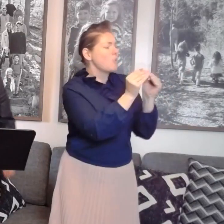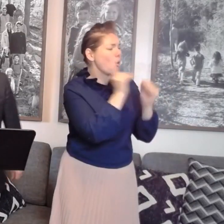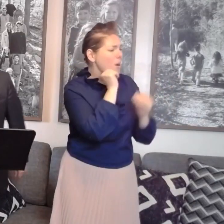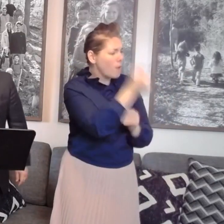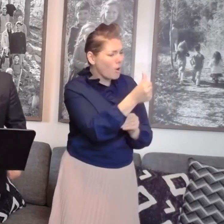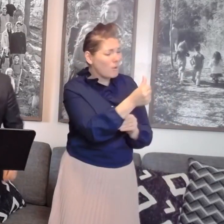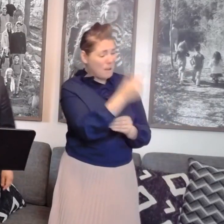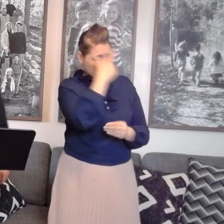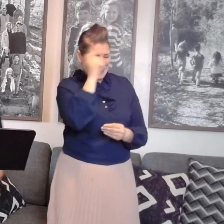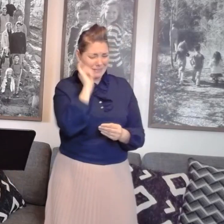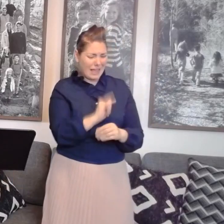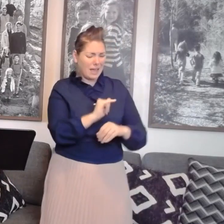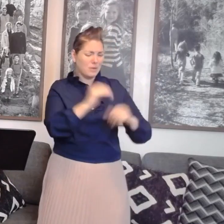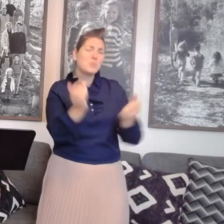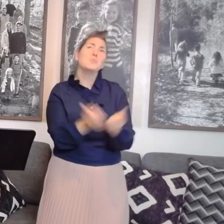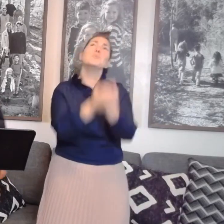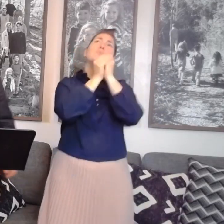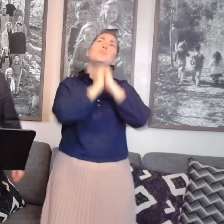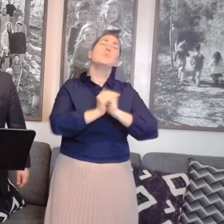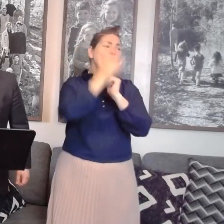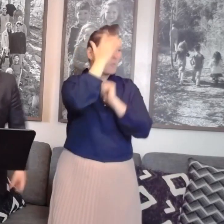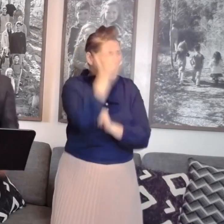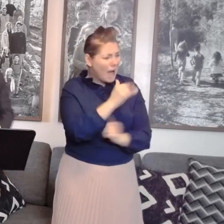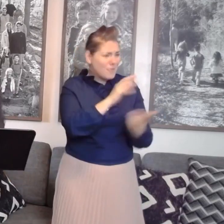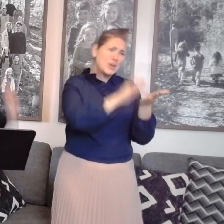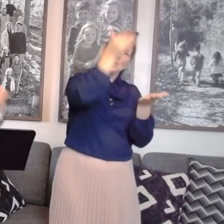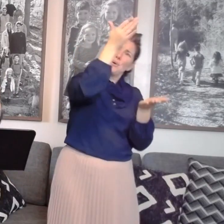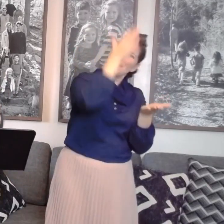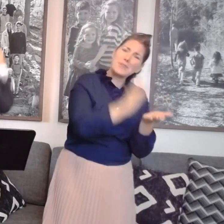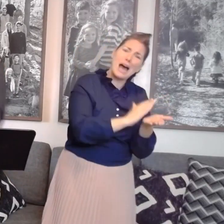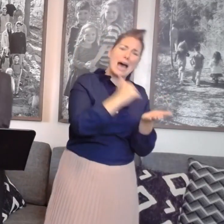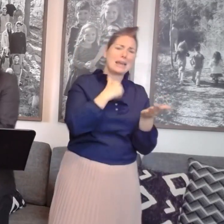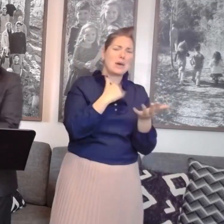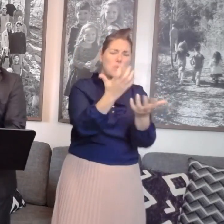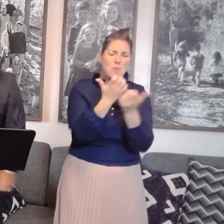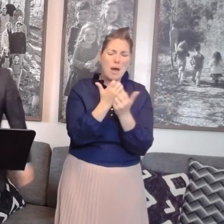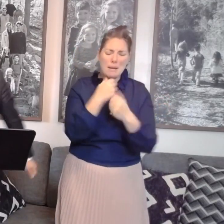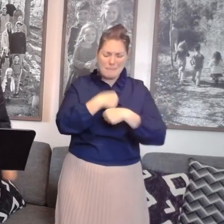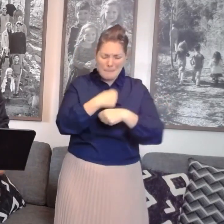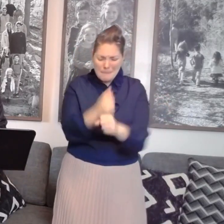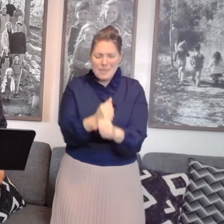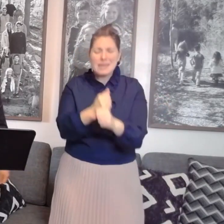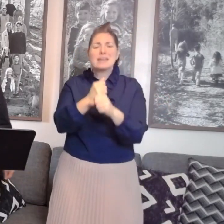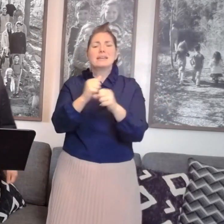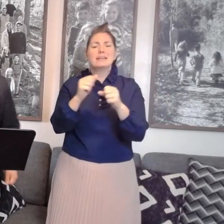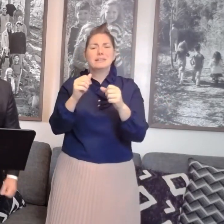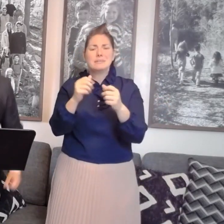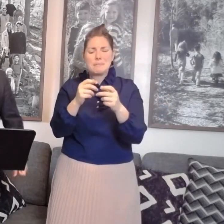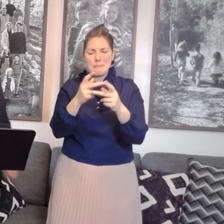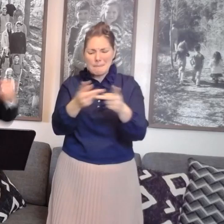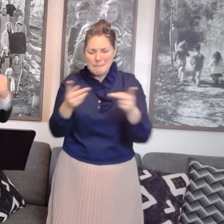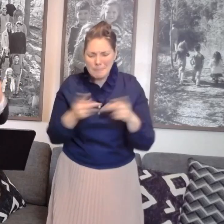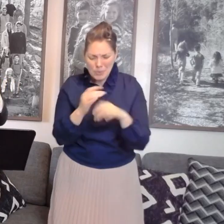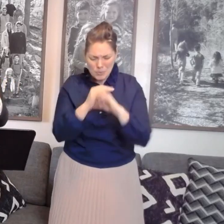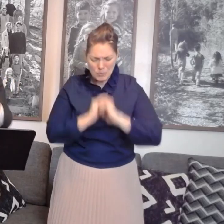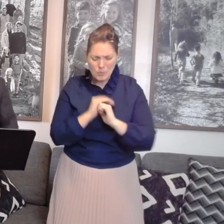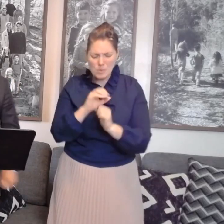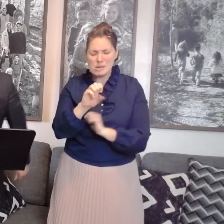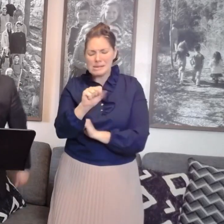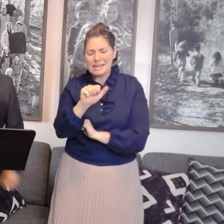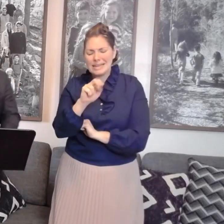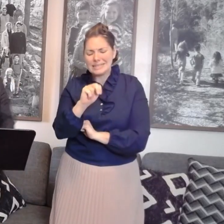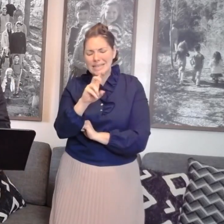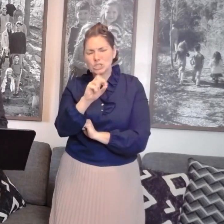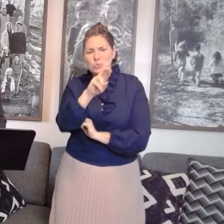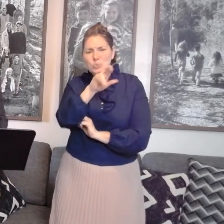the glory of God I'm interested in building God a sanctuary. Yes. I'm